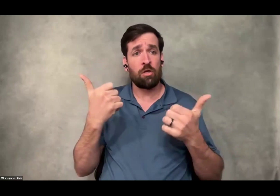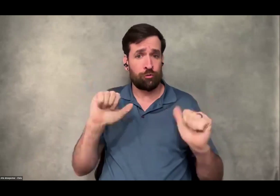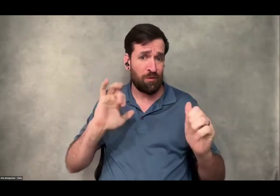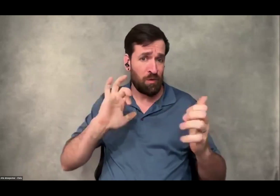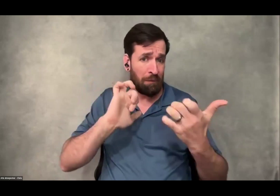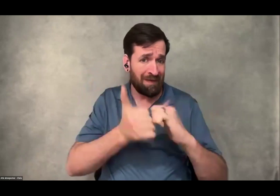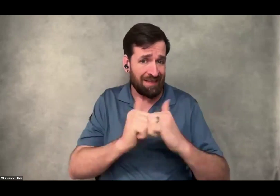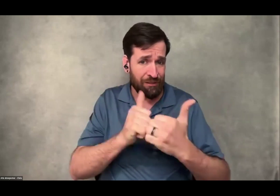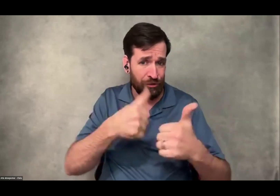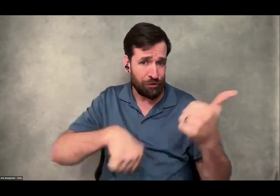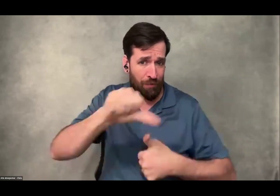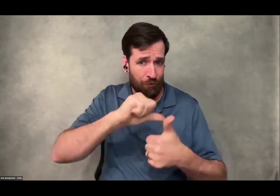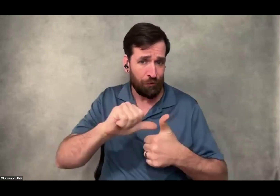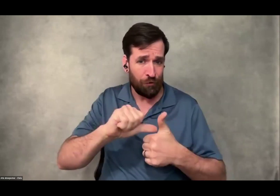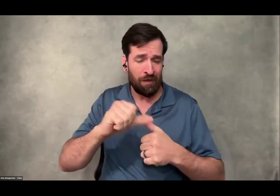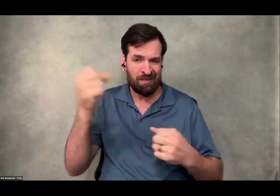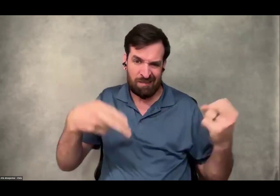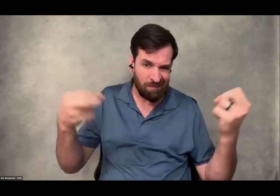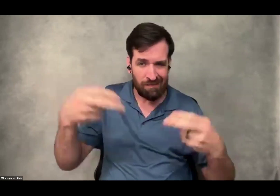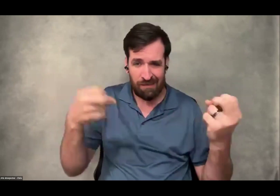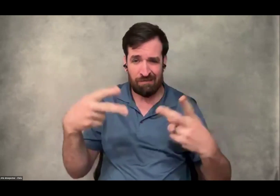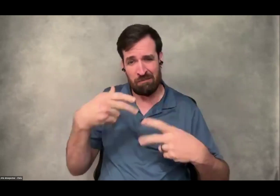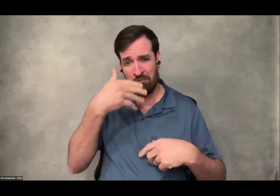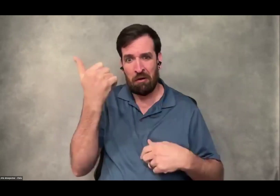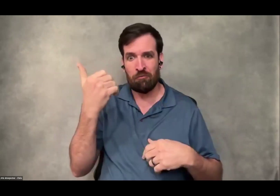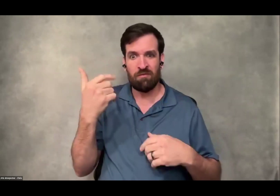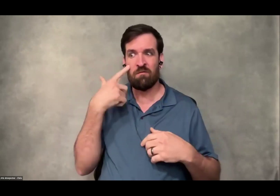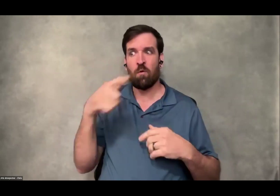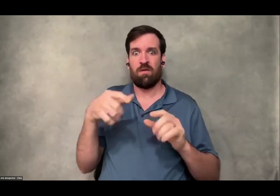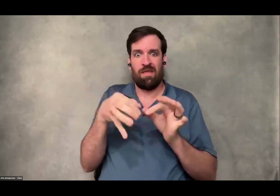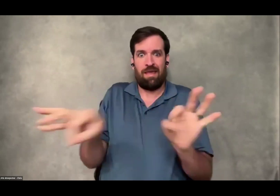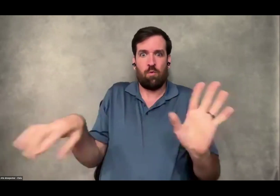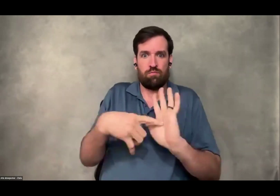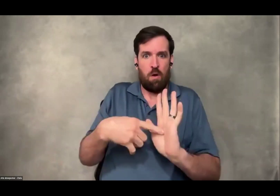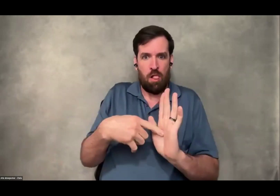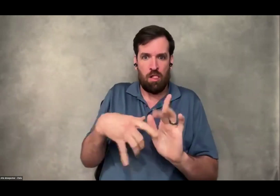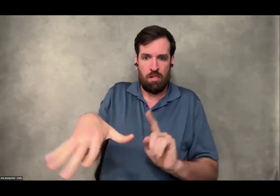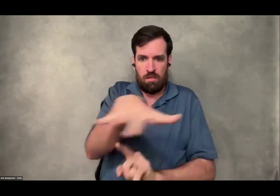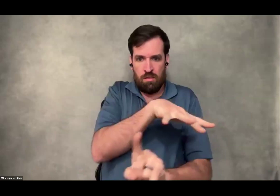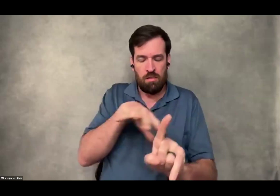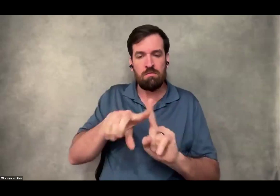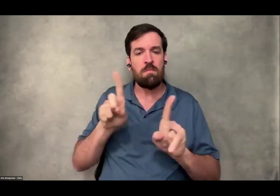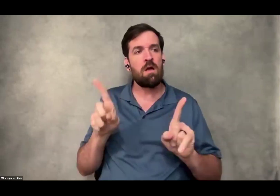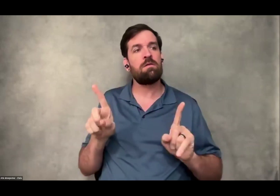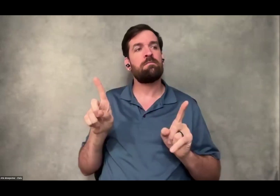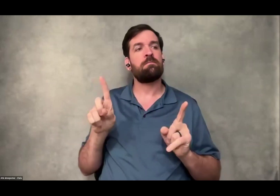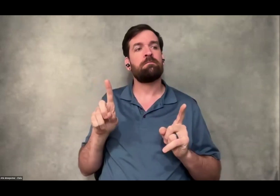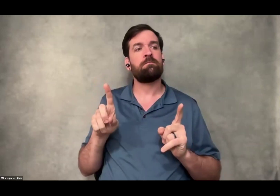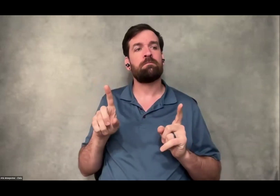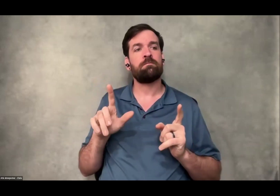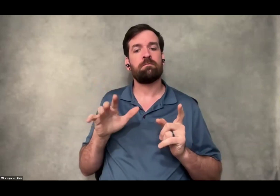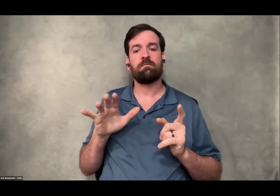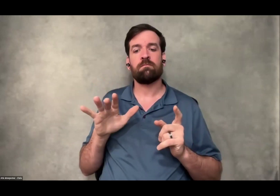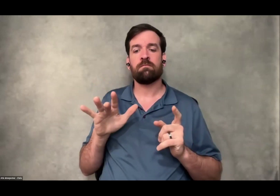with each other and outdo each other in the language arena. But the